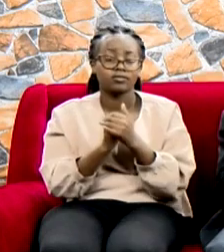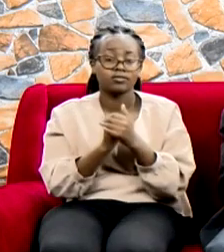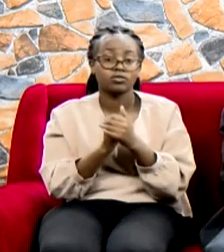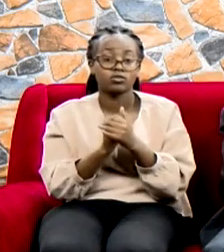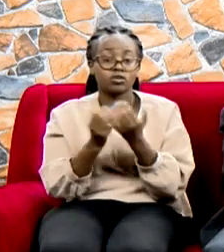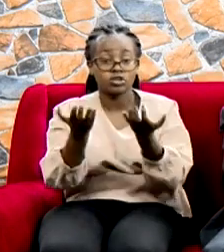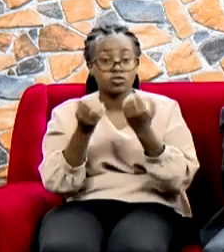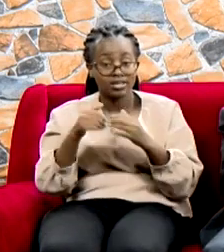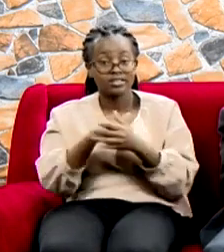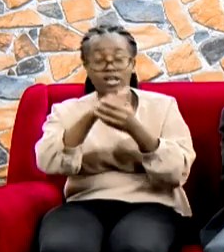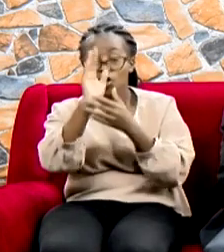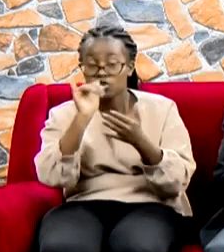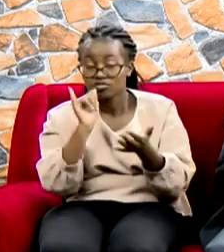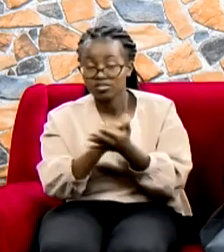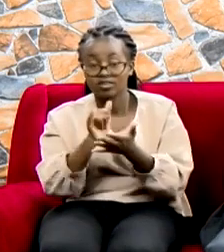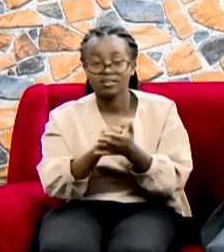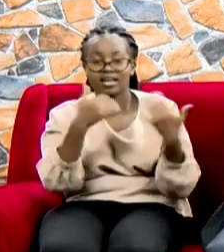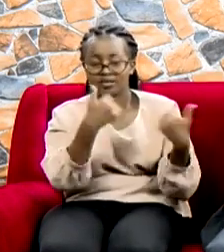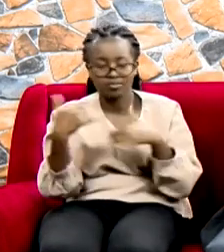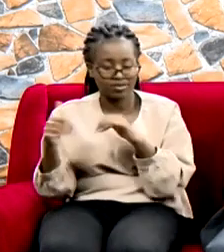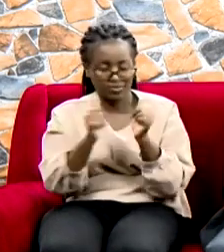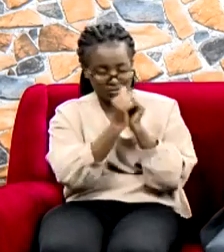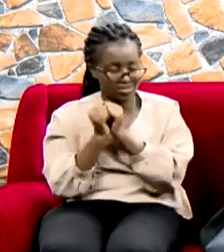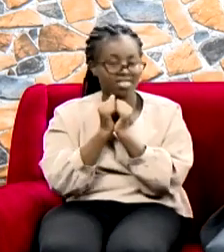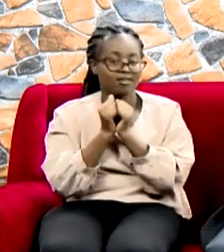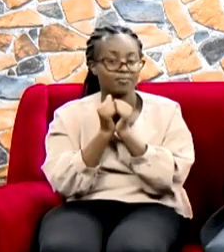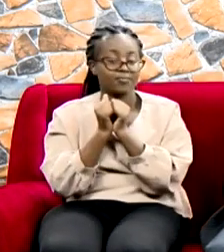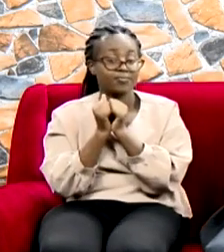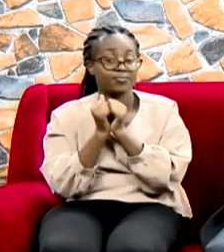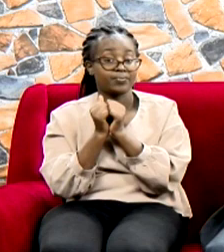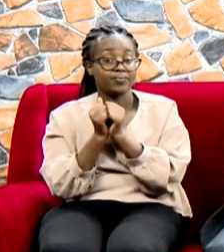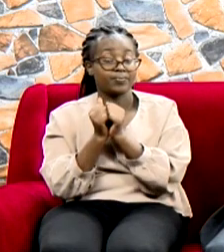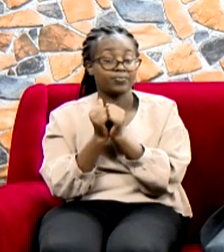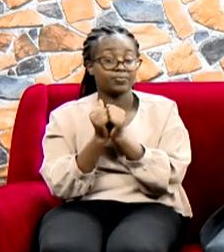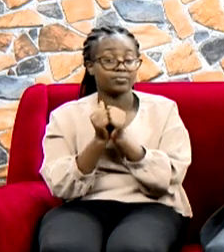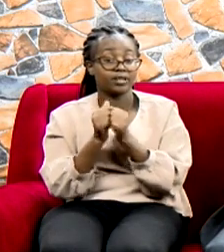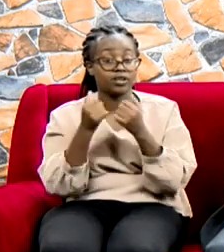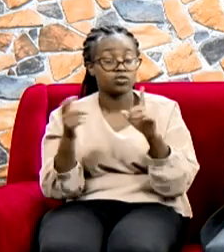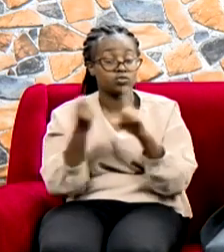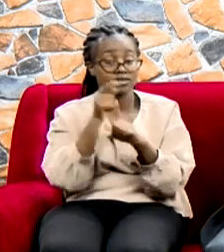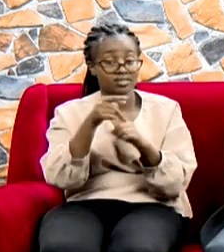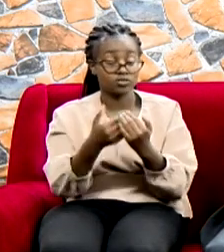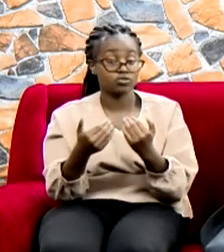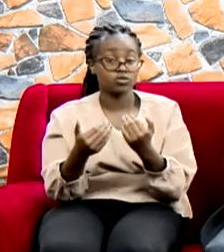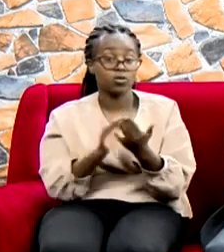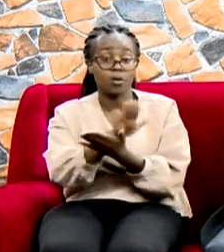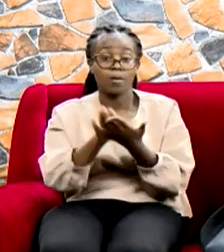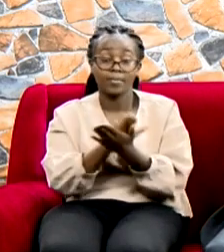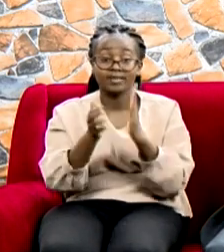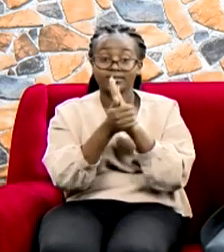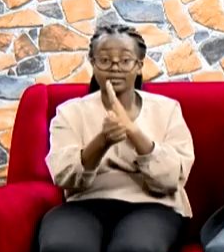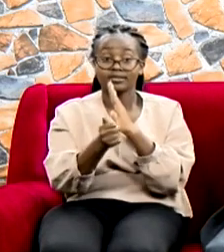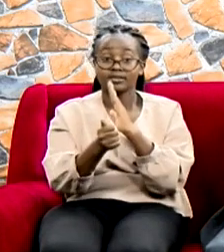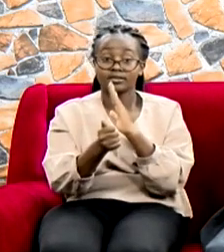you need to get that child out of that and play with the child. Now, you need to train this child on basic skills